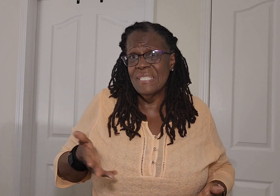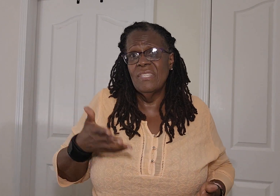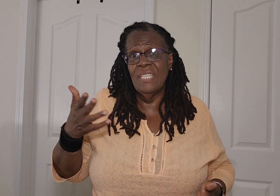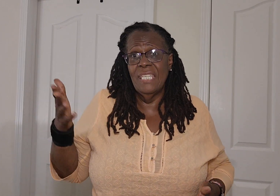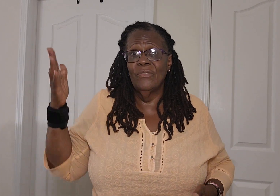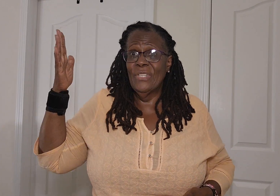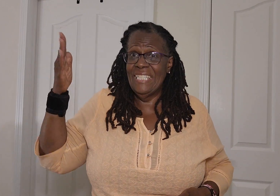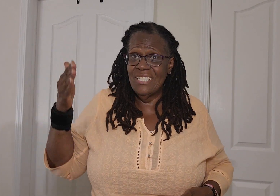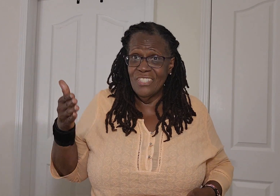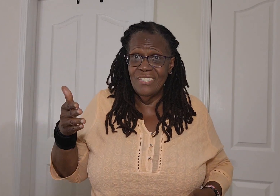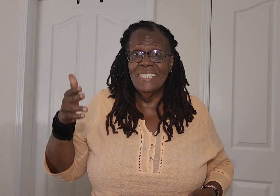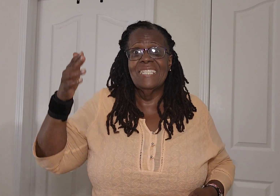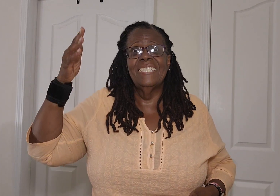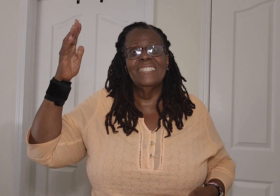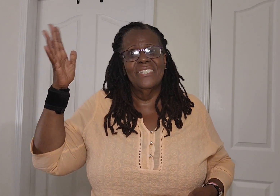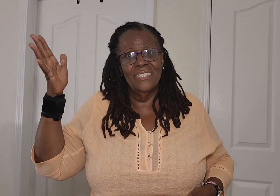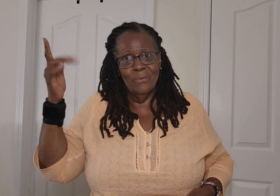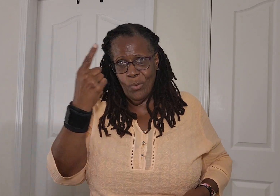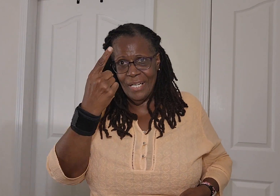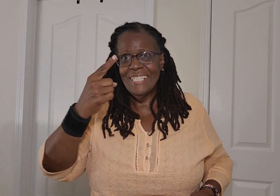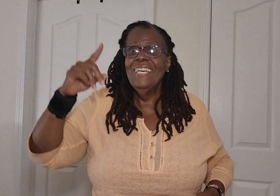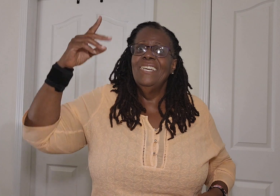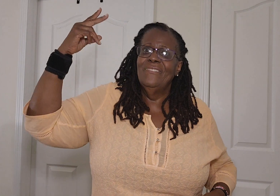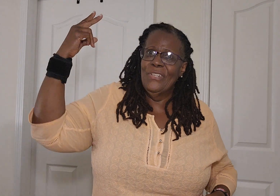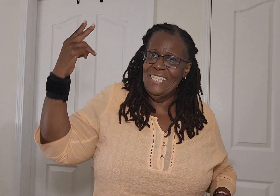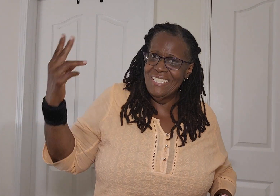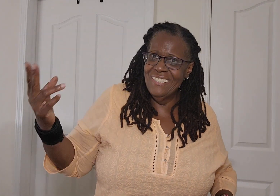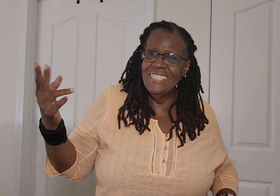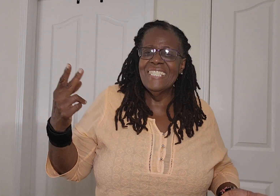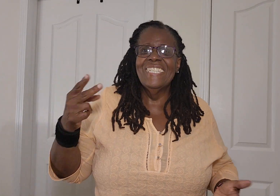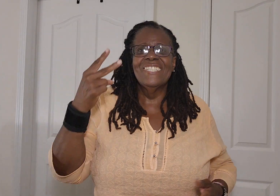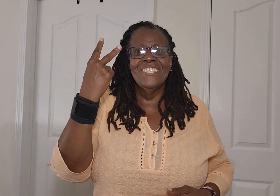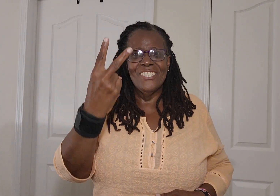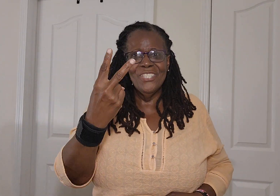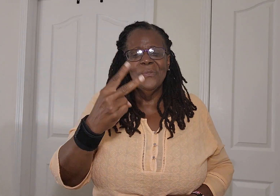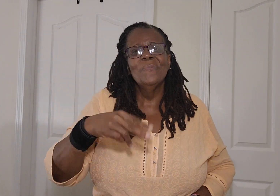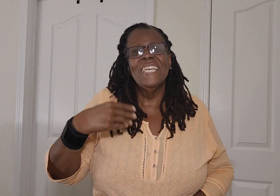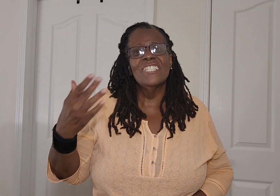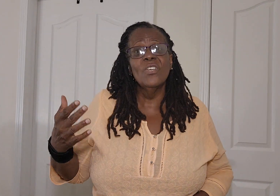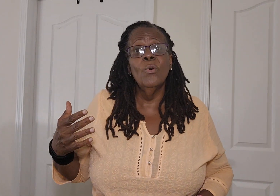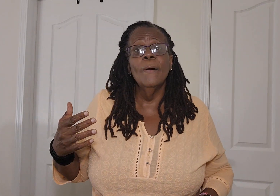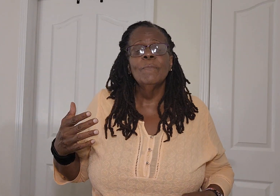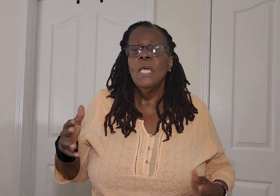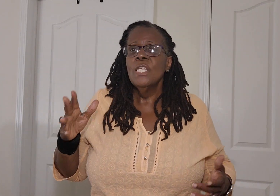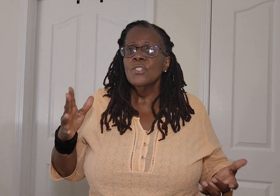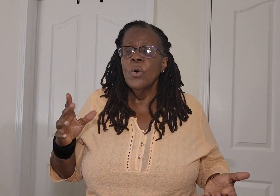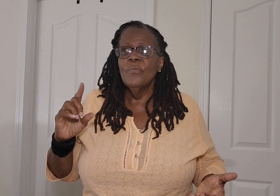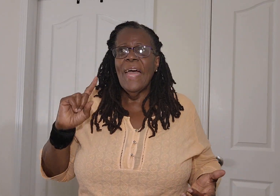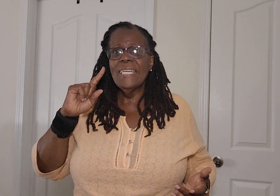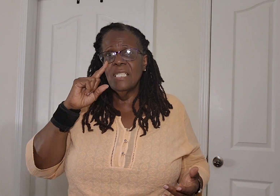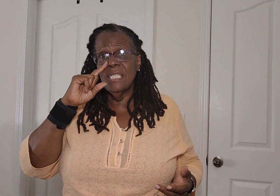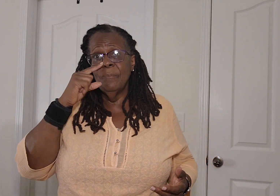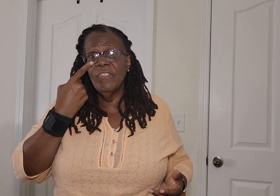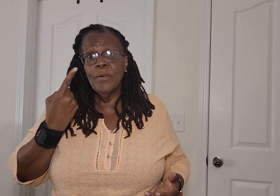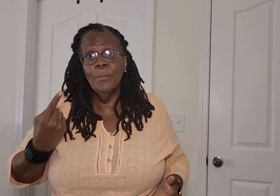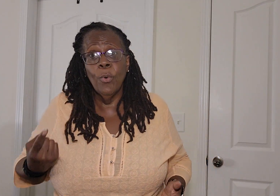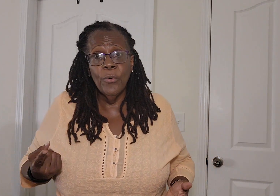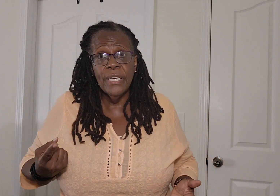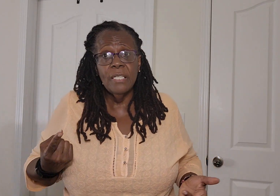at the end. For he is good, yes, he is good. 1. For he is good, yes, he is good. 2, and so on. So that could get very boring